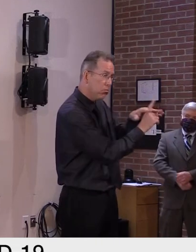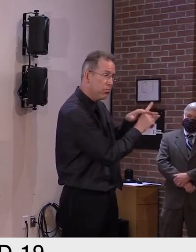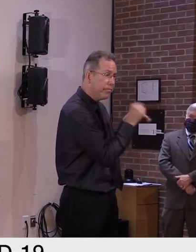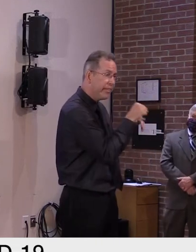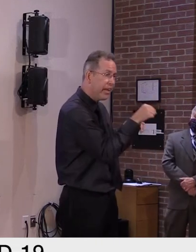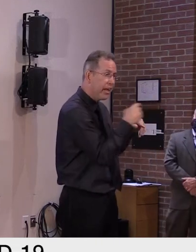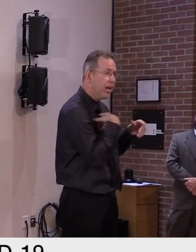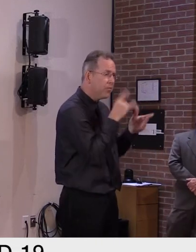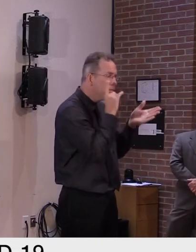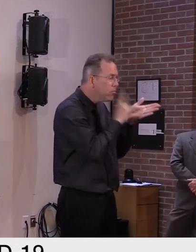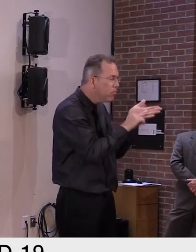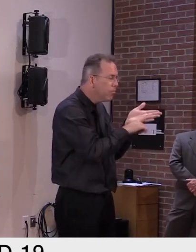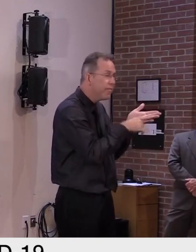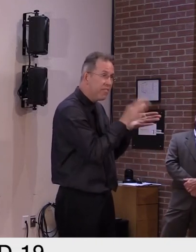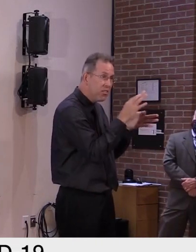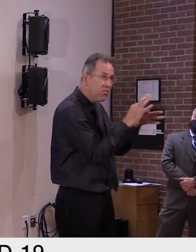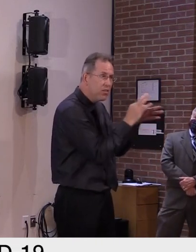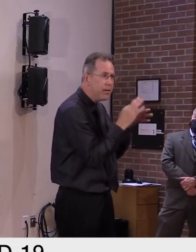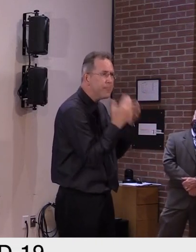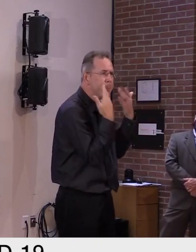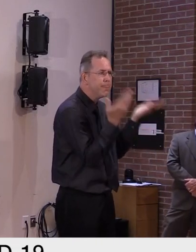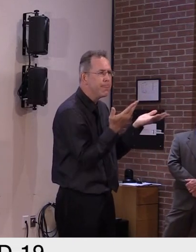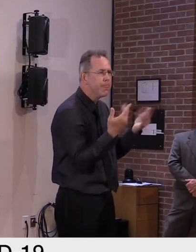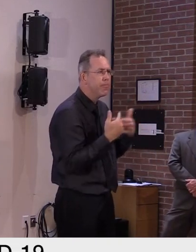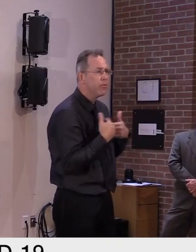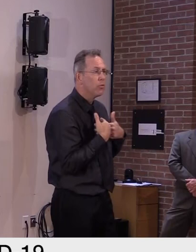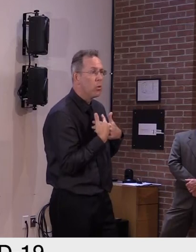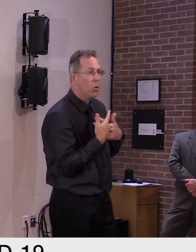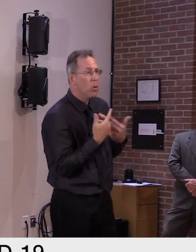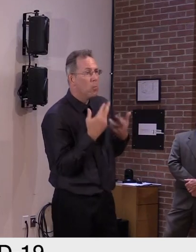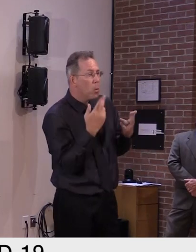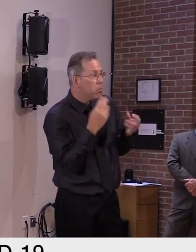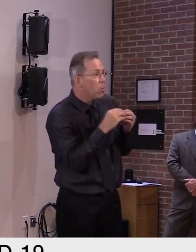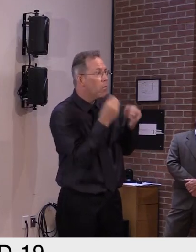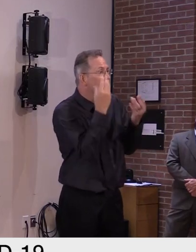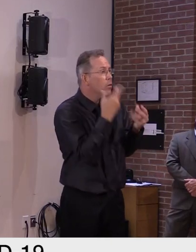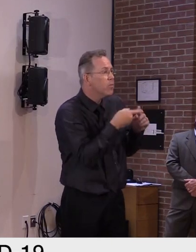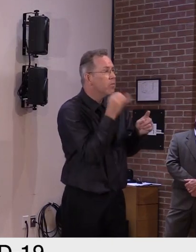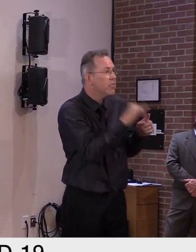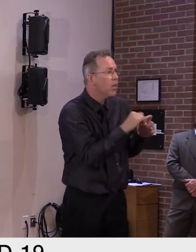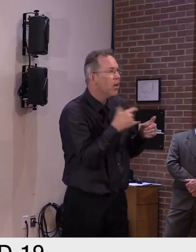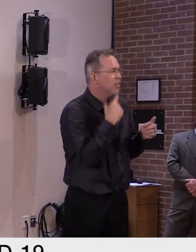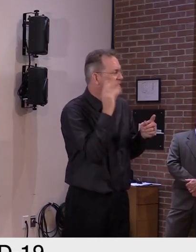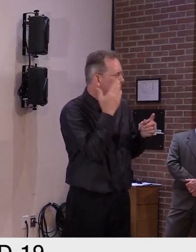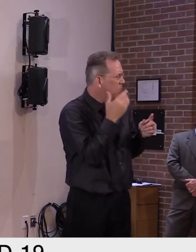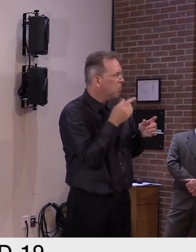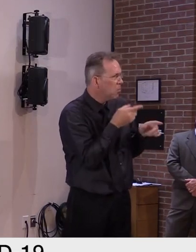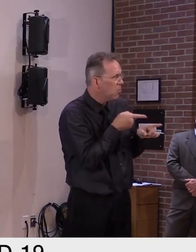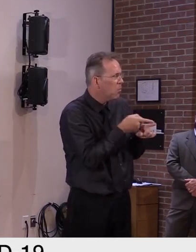you usually are comfortable seeing them at, and not at a higher rate.